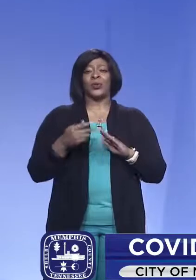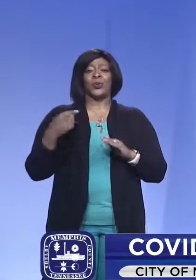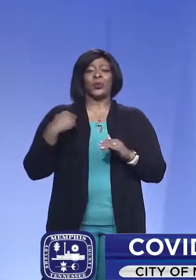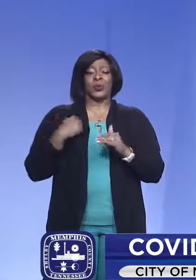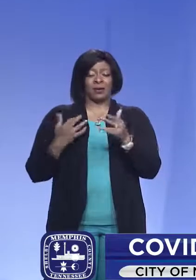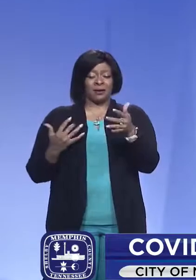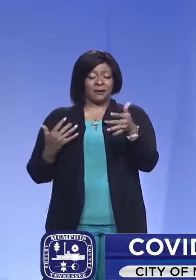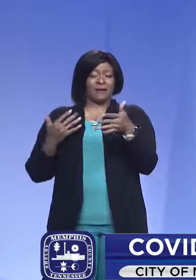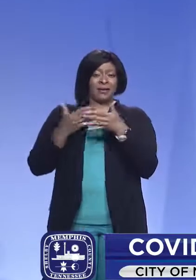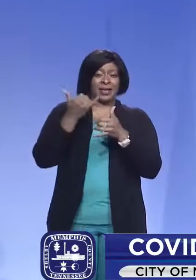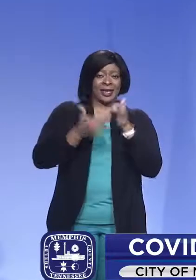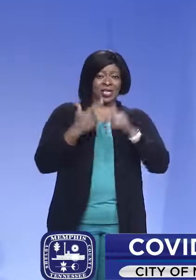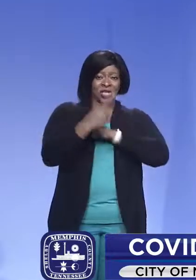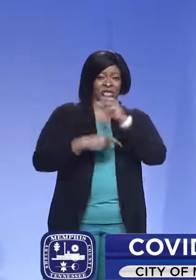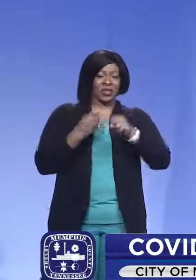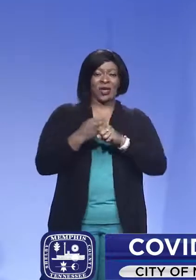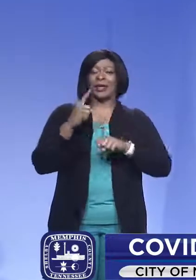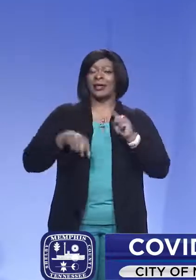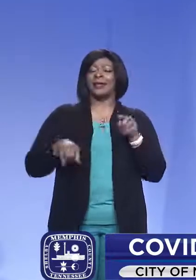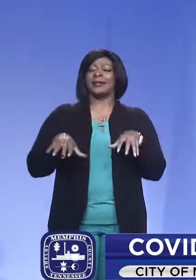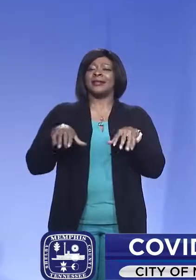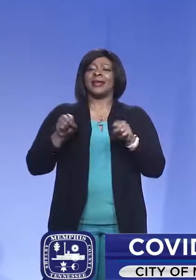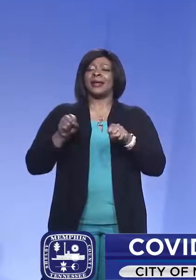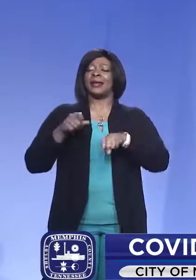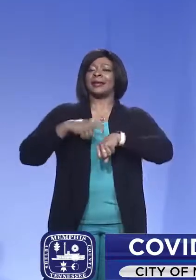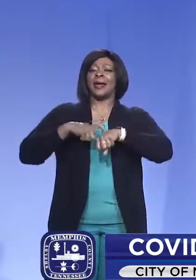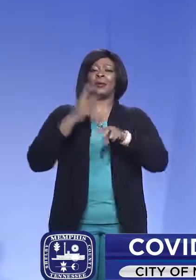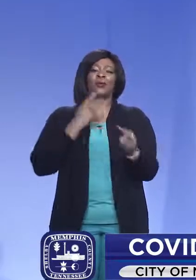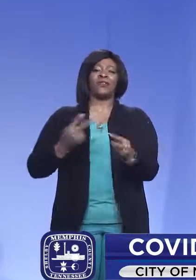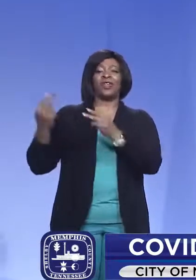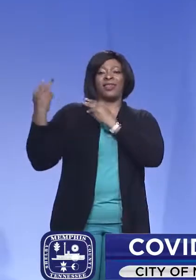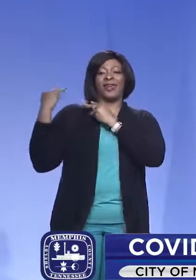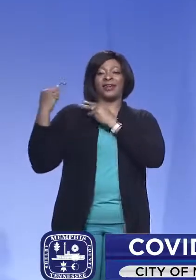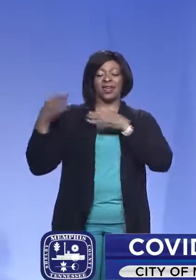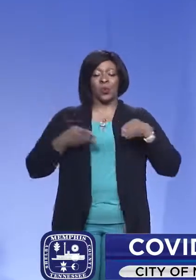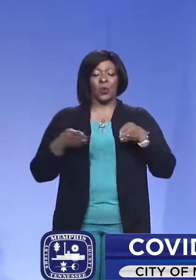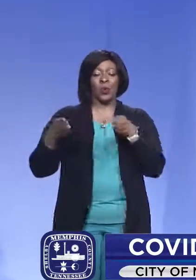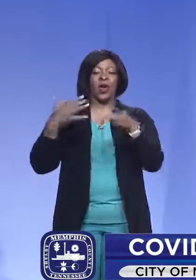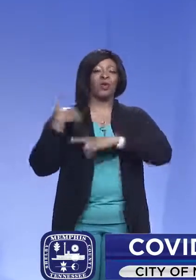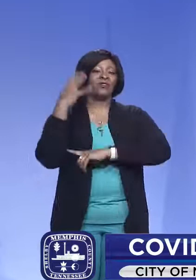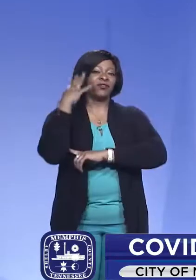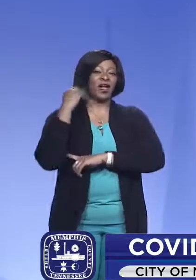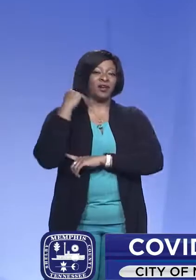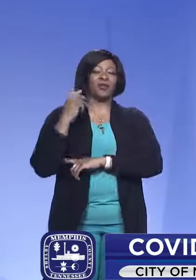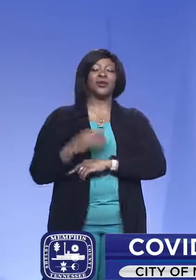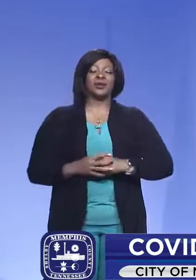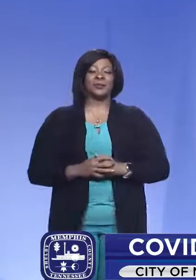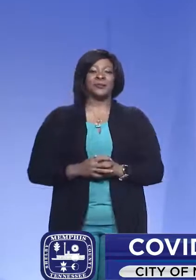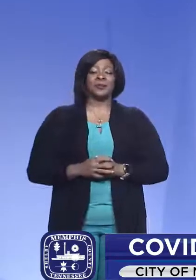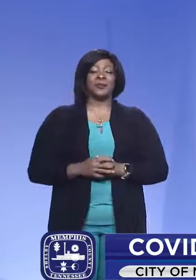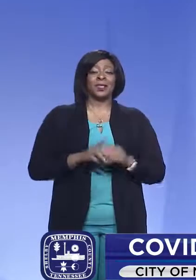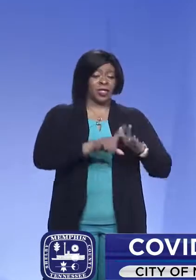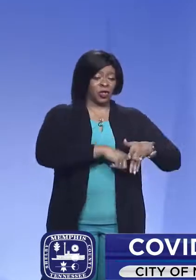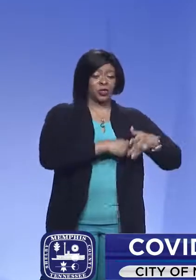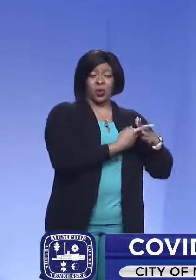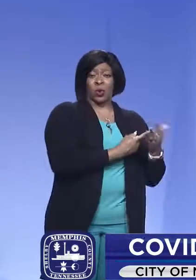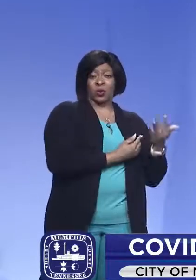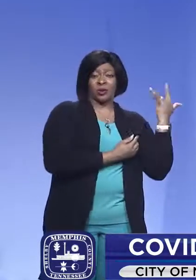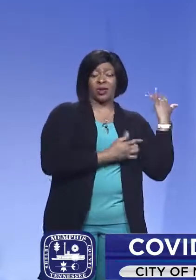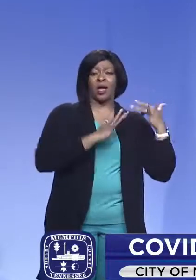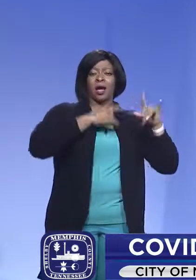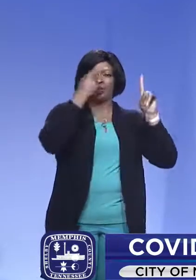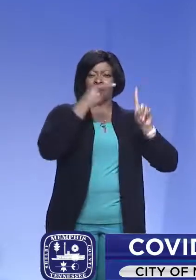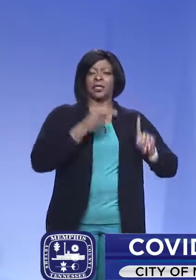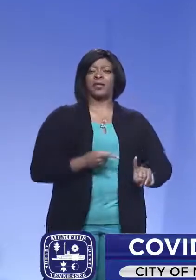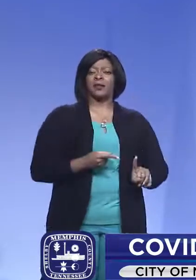reach the end of this year, I can't help but take a minute just to reflect on the road that we've traveled. From the start, our objective